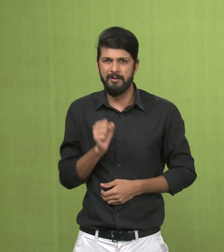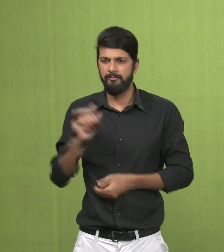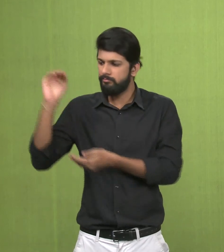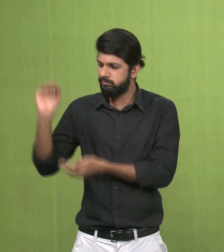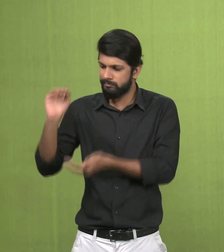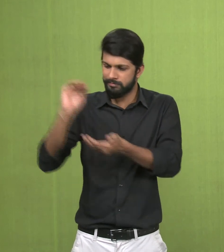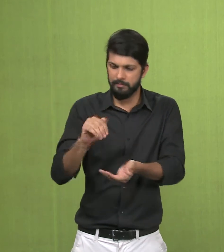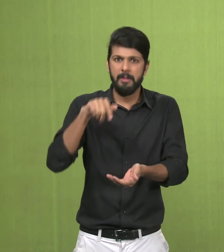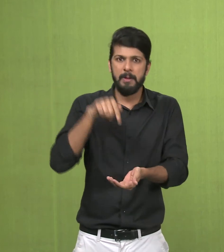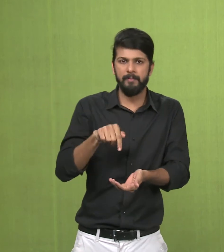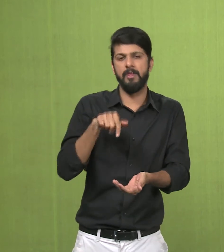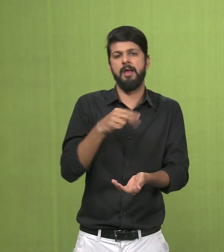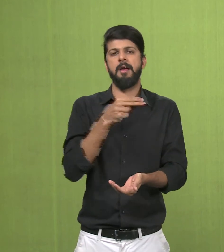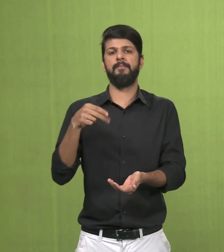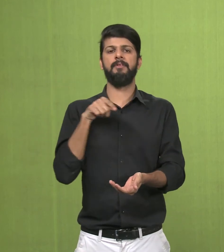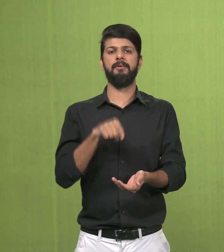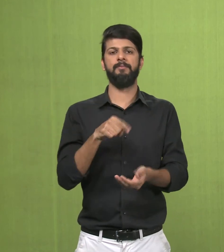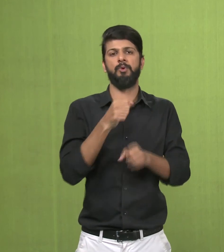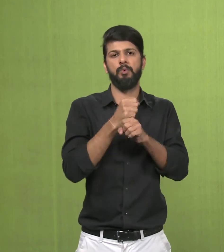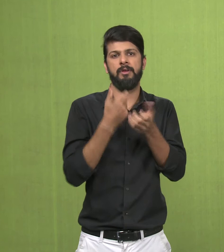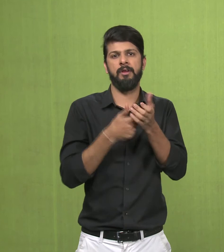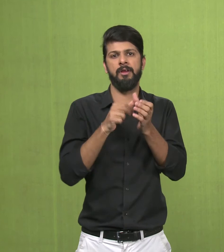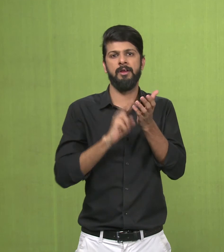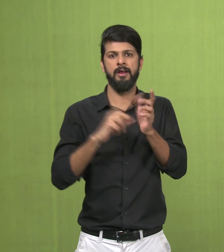The first word is grandson.